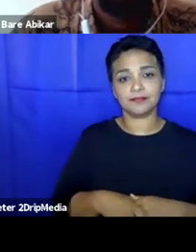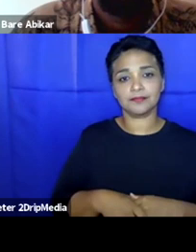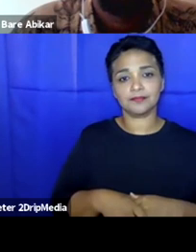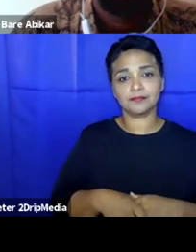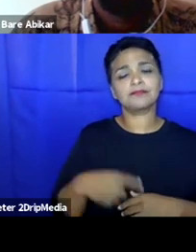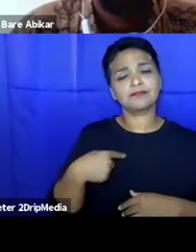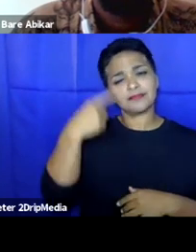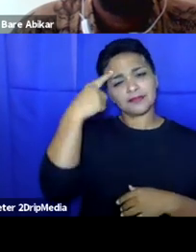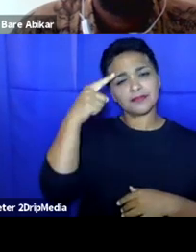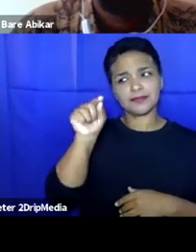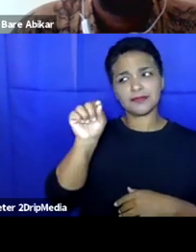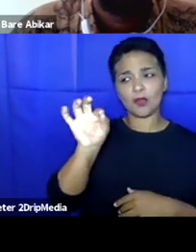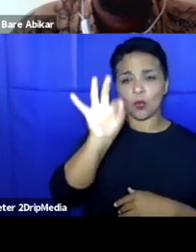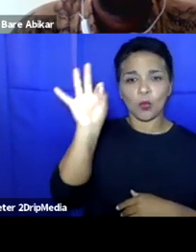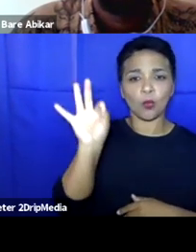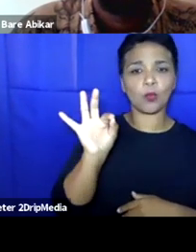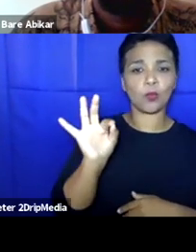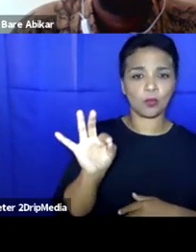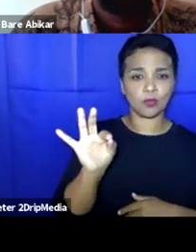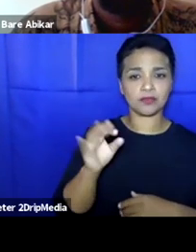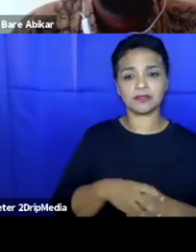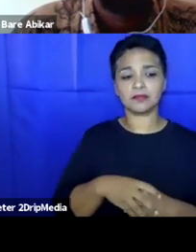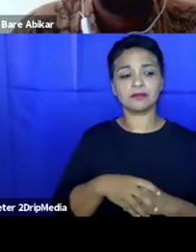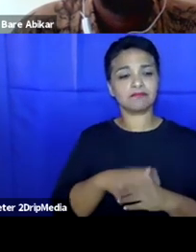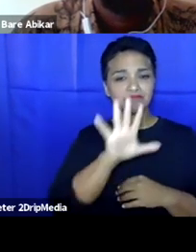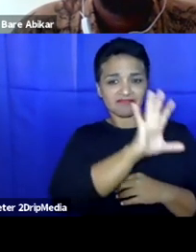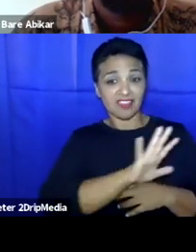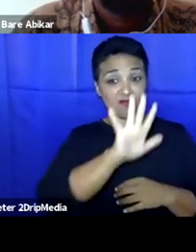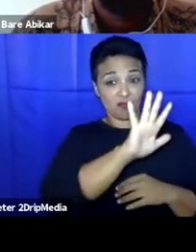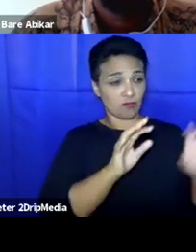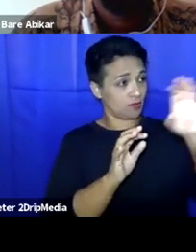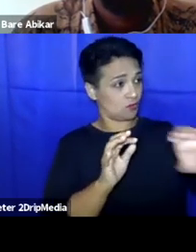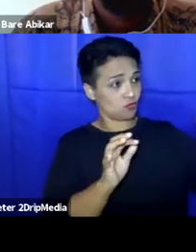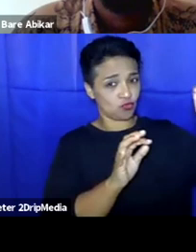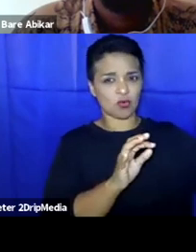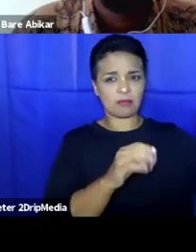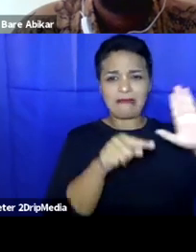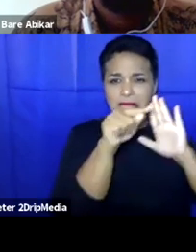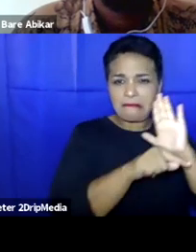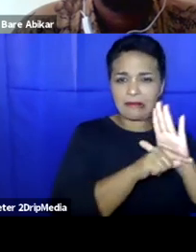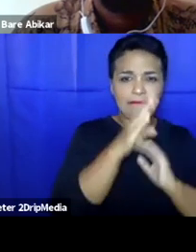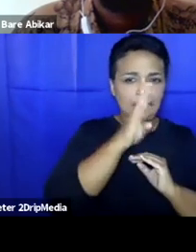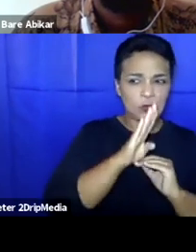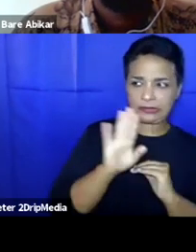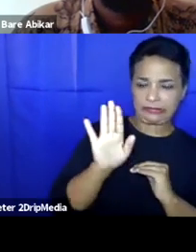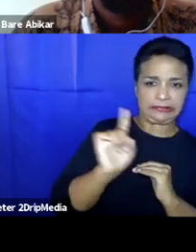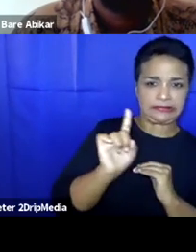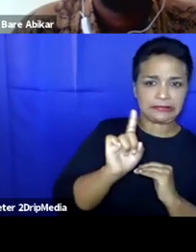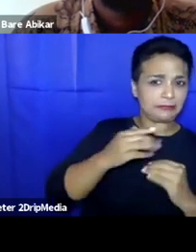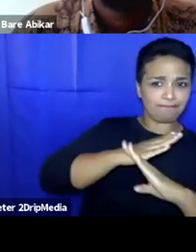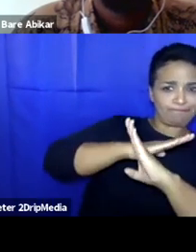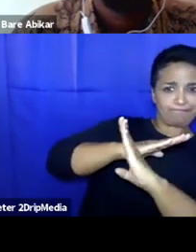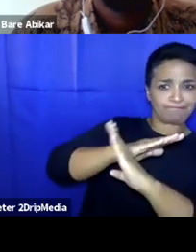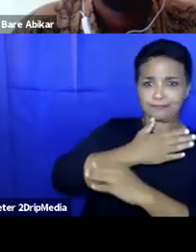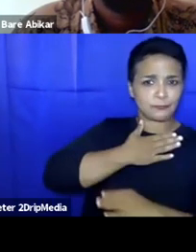whole question of the hostile environment and the negativity we are hearing about is really much